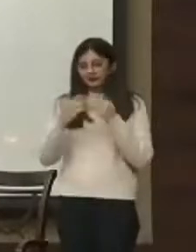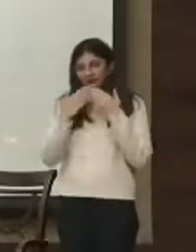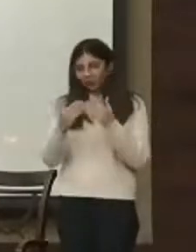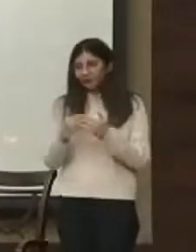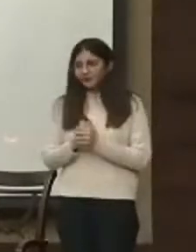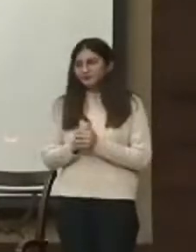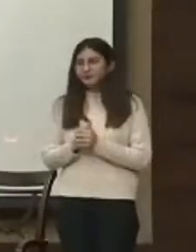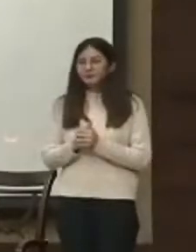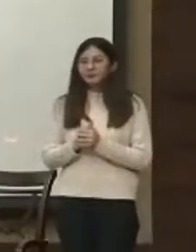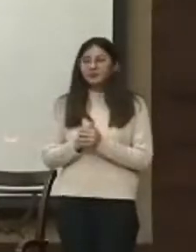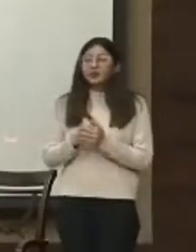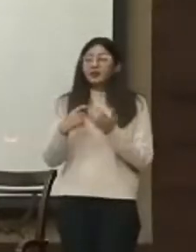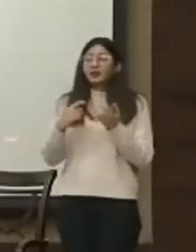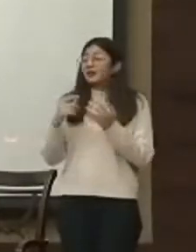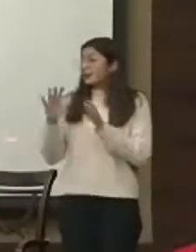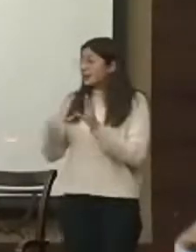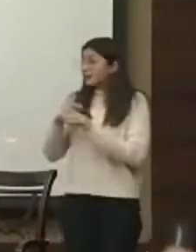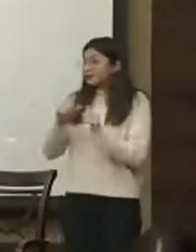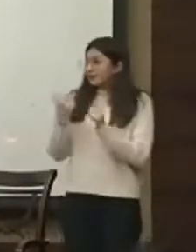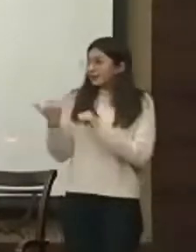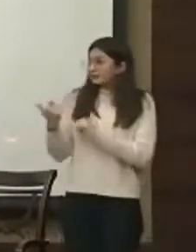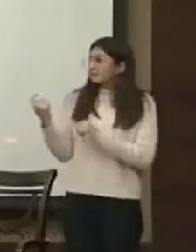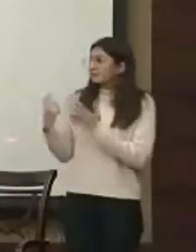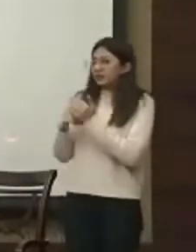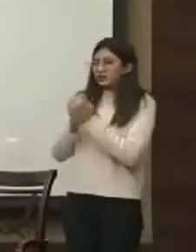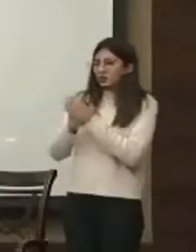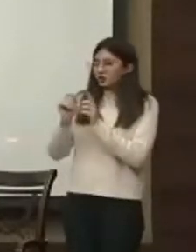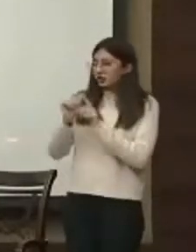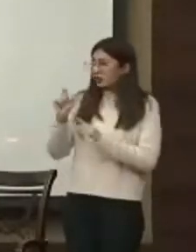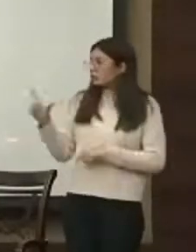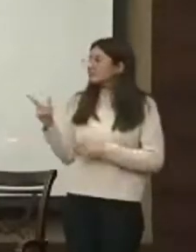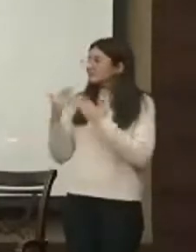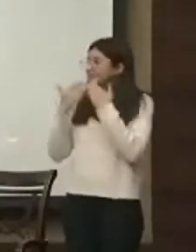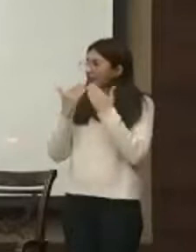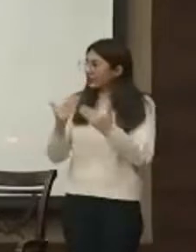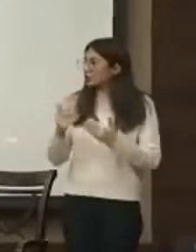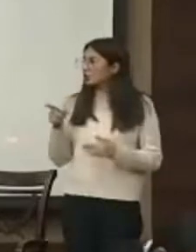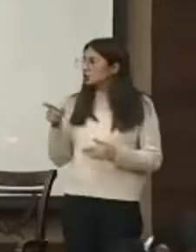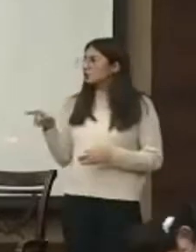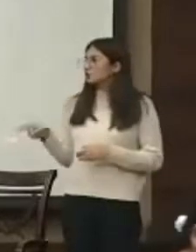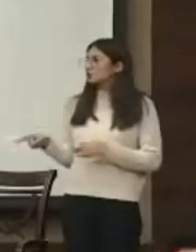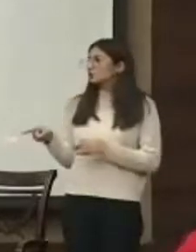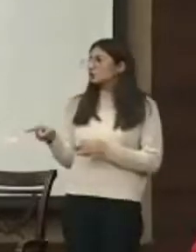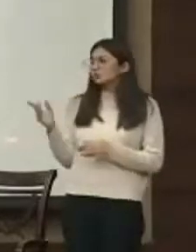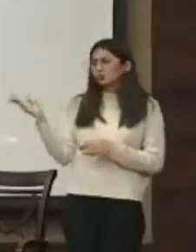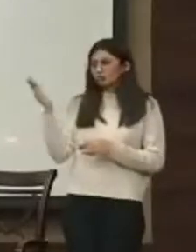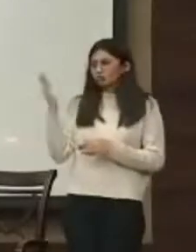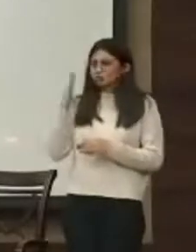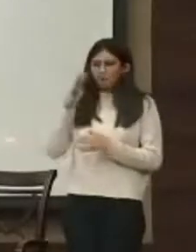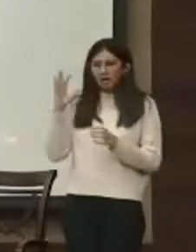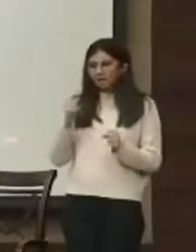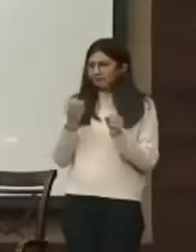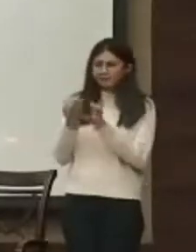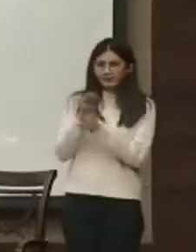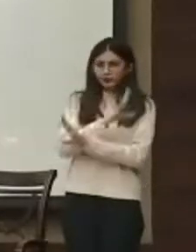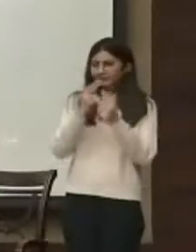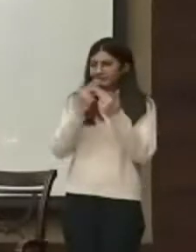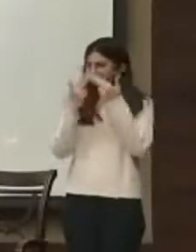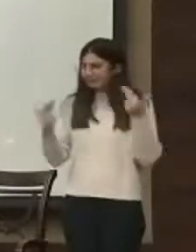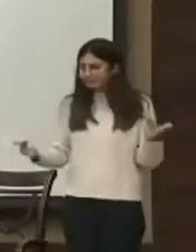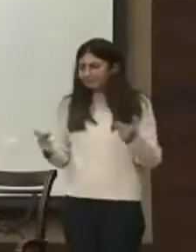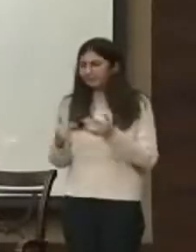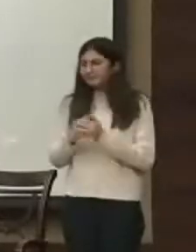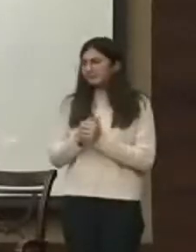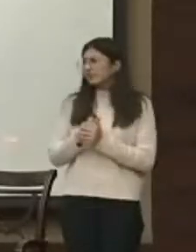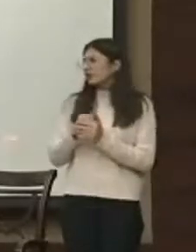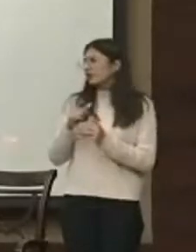Rahul, very quickly, so where do you think you heard about the UDICE data where we are? Yes, we are on that, and